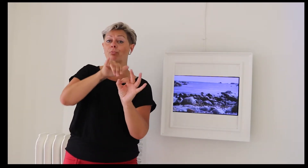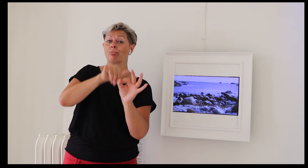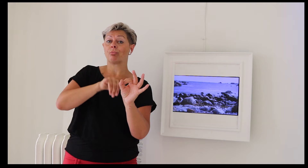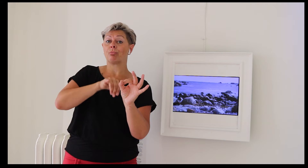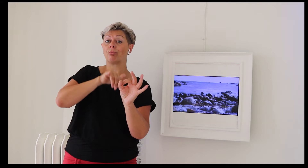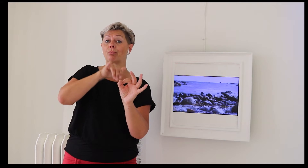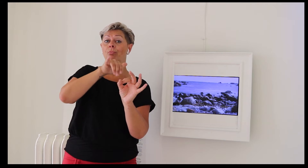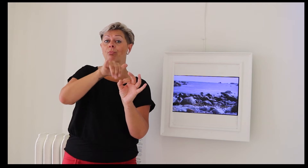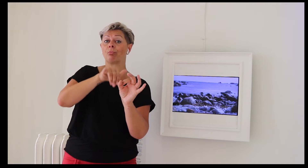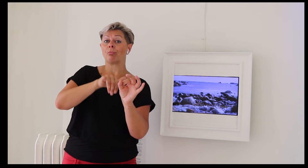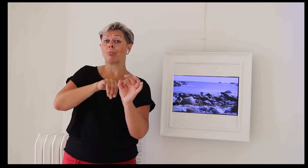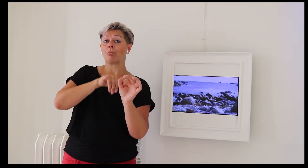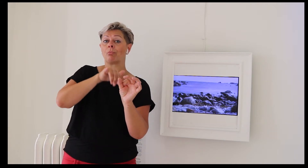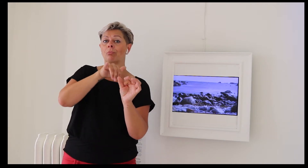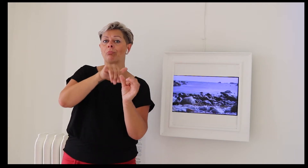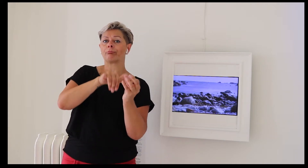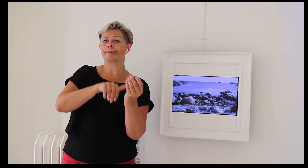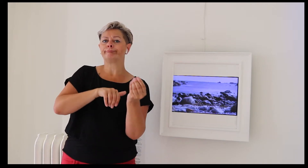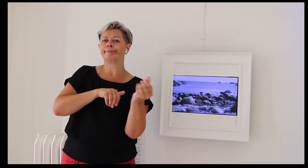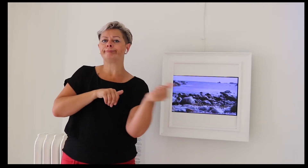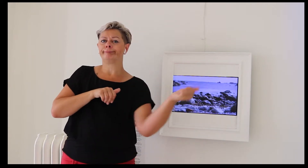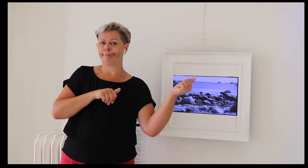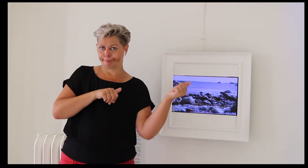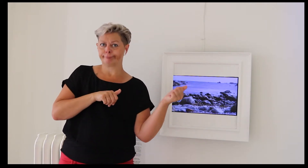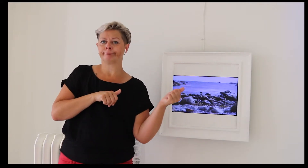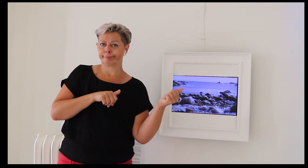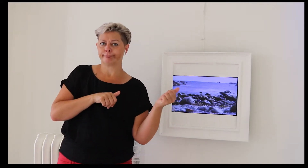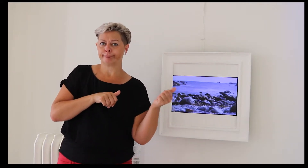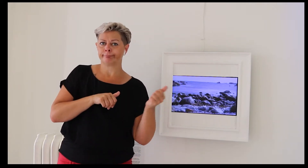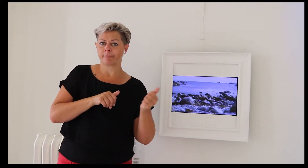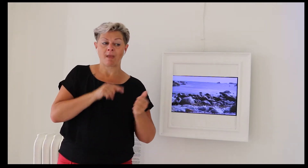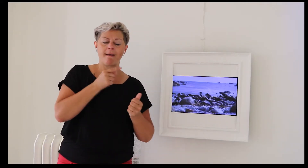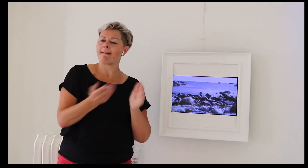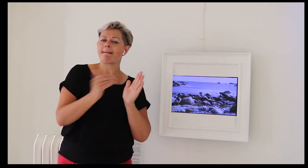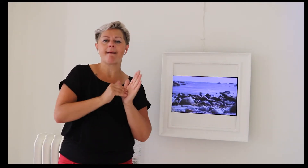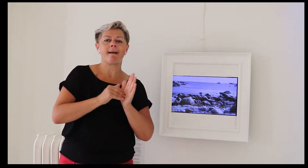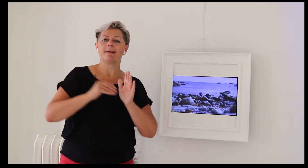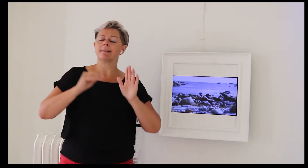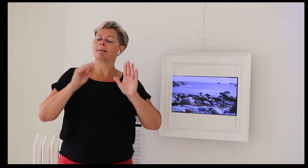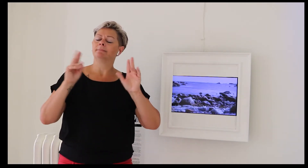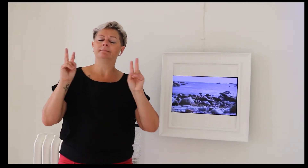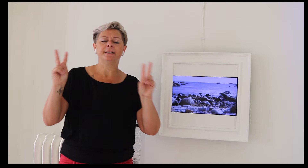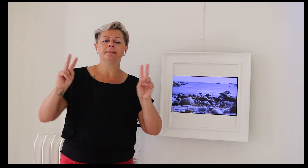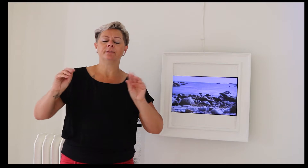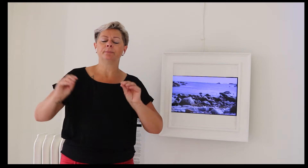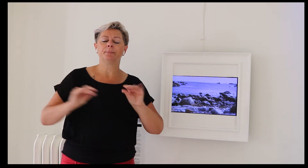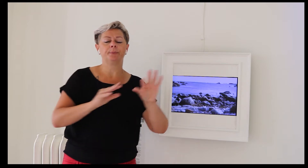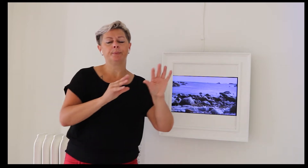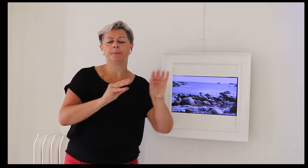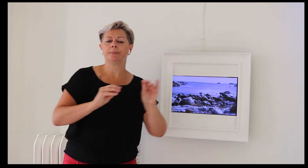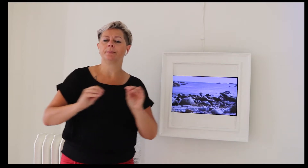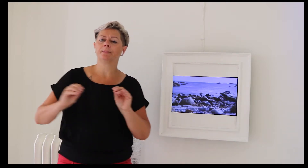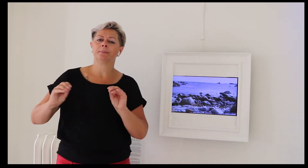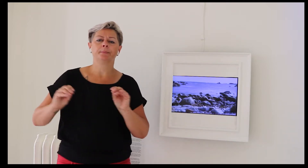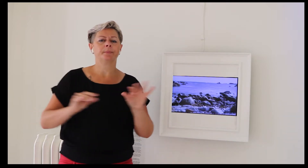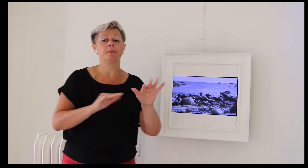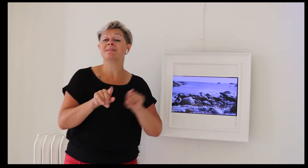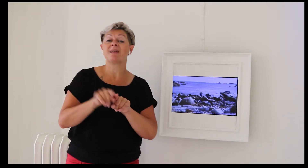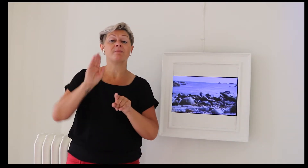a while, but soon it too disappears out of existence. The scene is calm again, and for some time it is back to its original